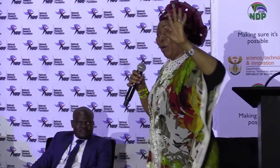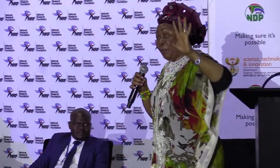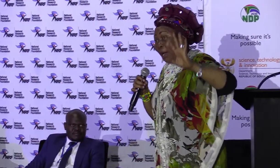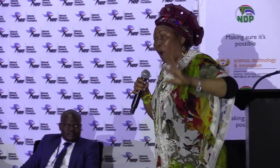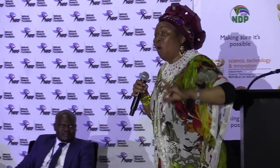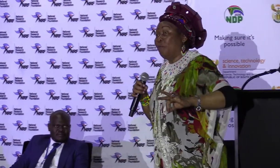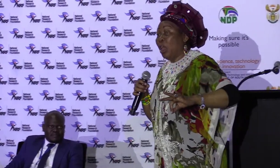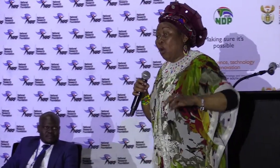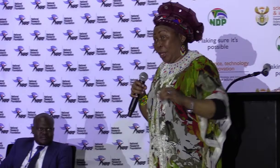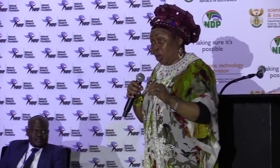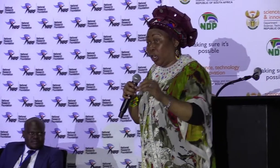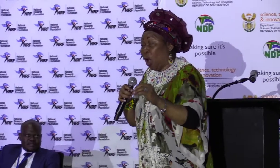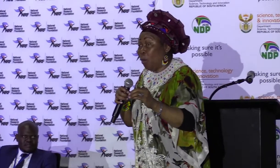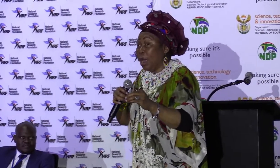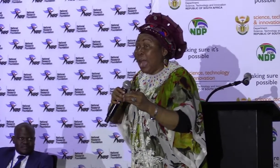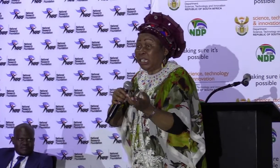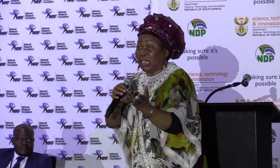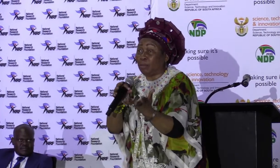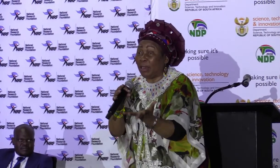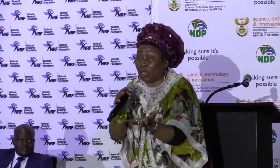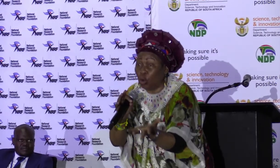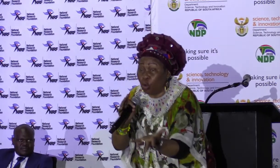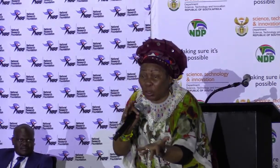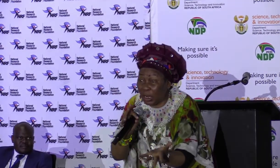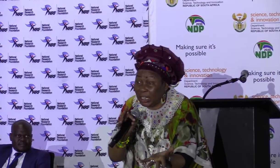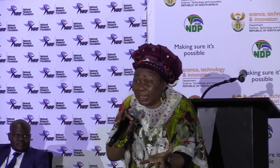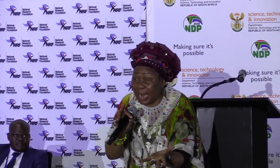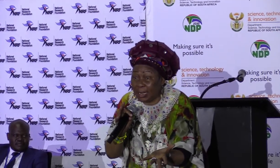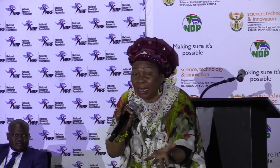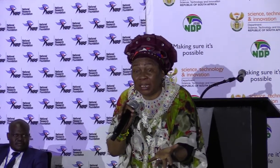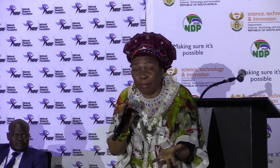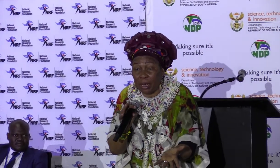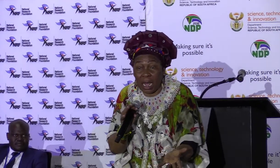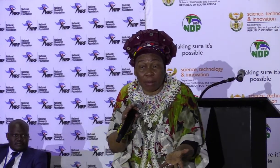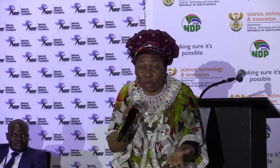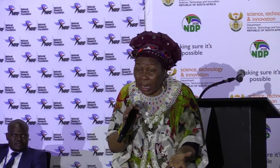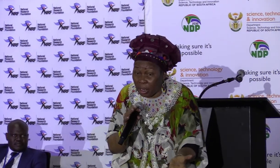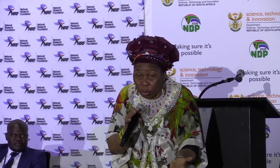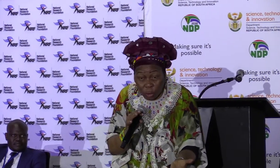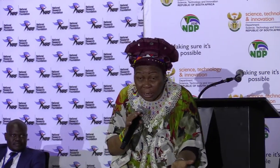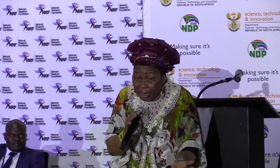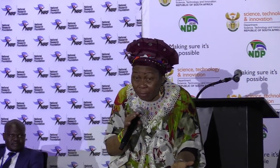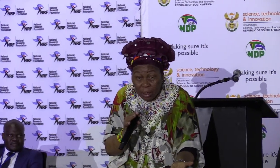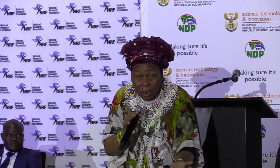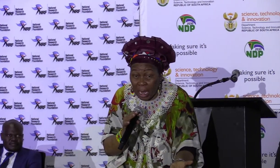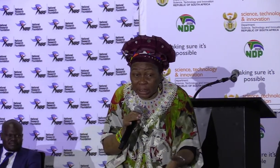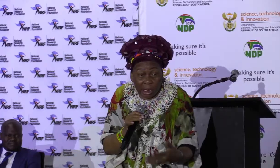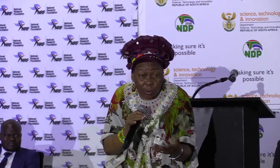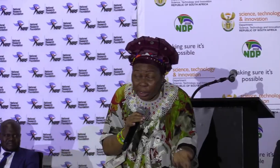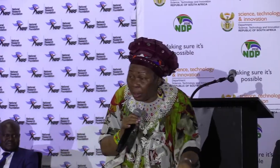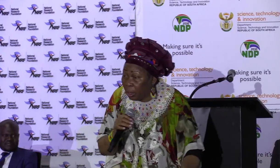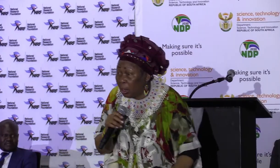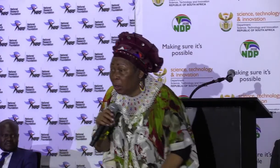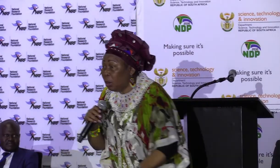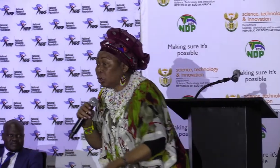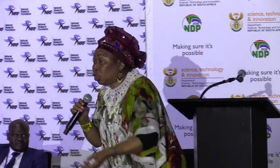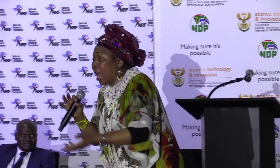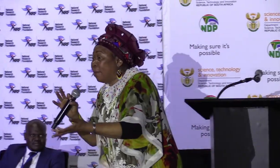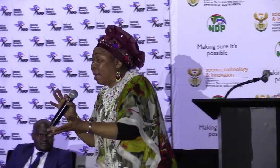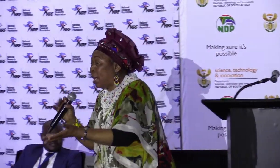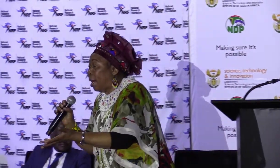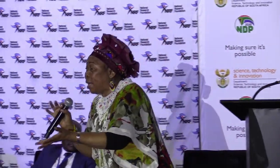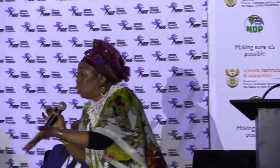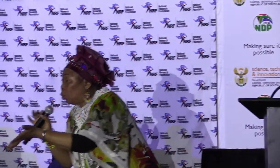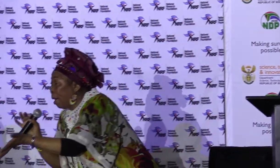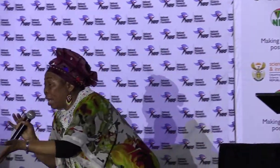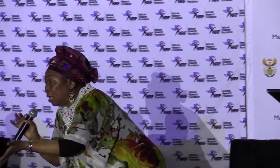And Temba went back home. When he got home, asked his mother to look at what he had done. Temba, akubonakali lutho ngani yami. Ayisehlwile.